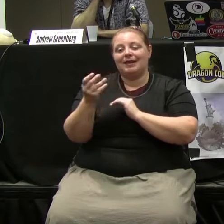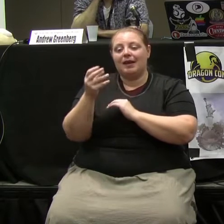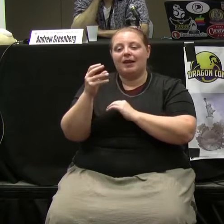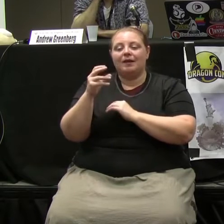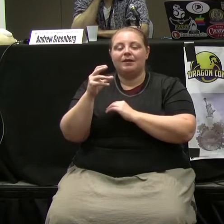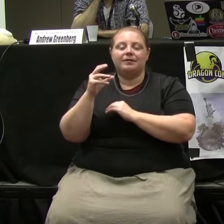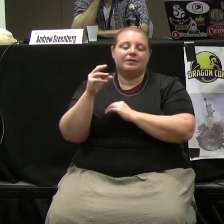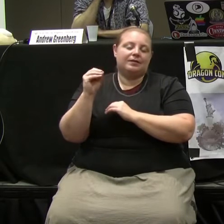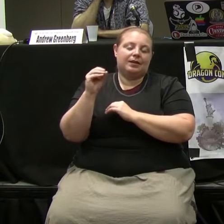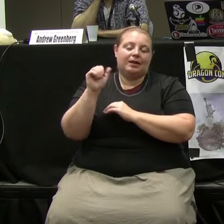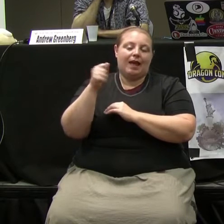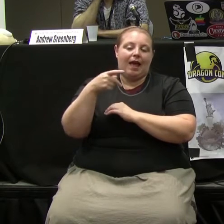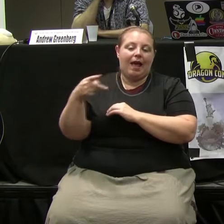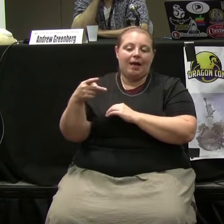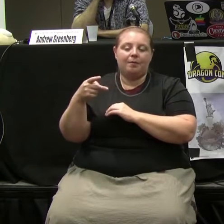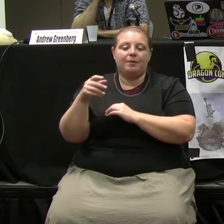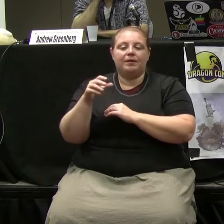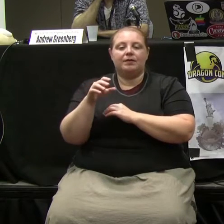EFF.org.